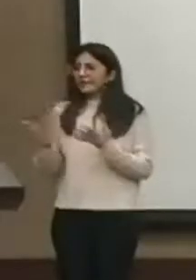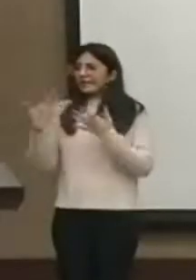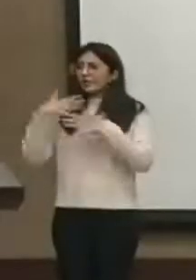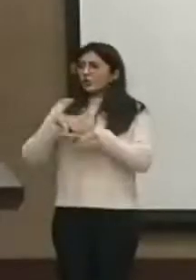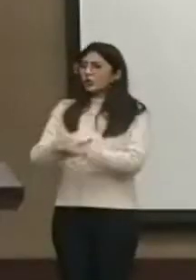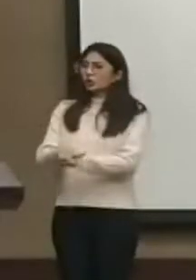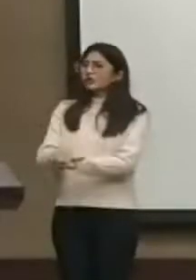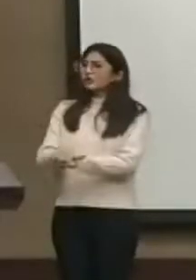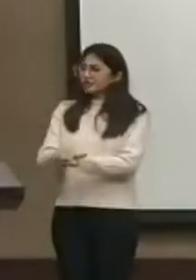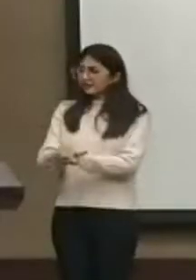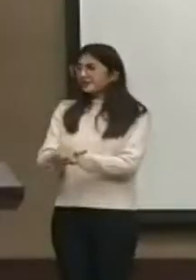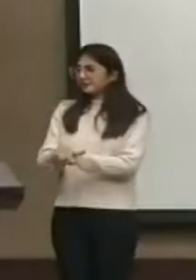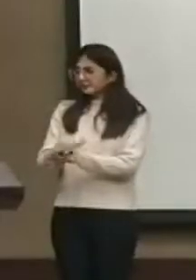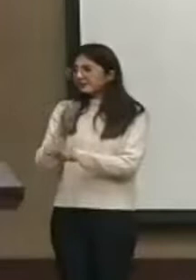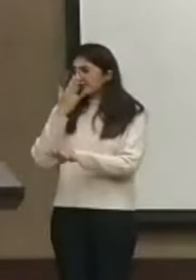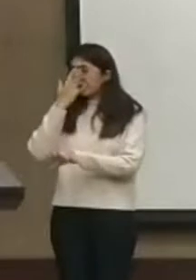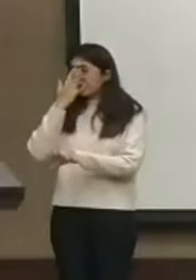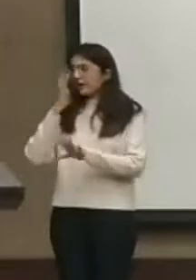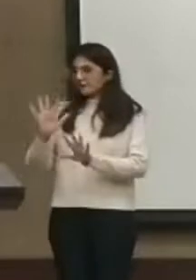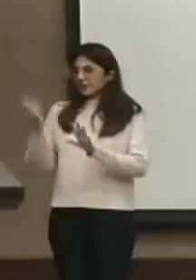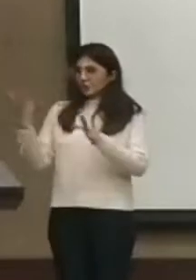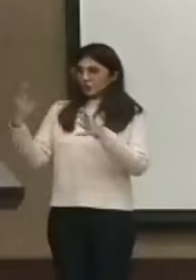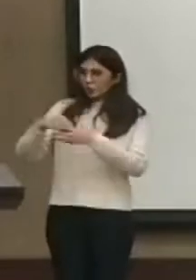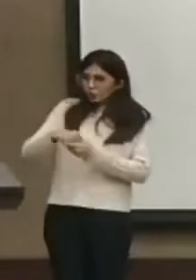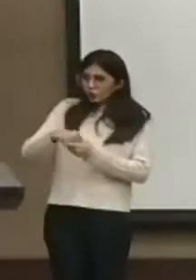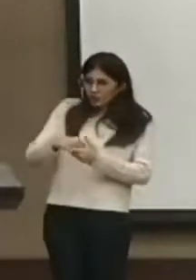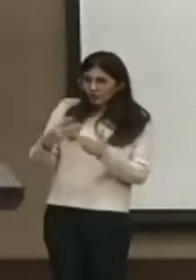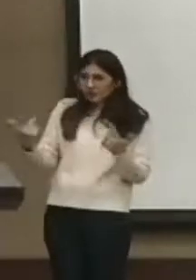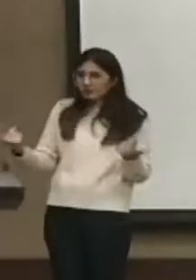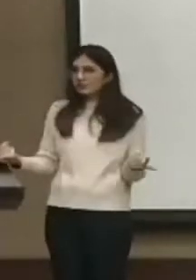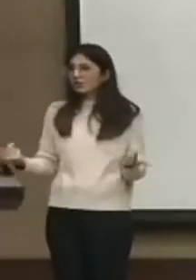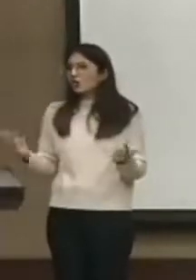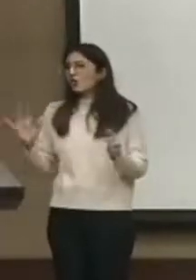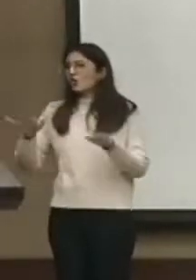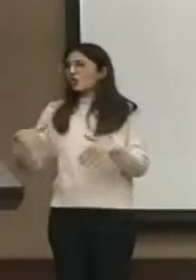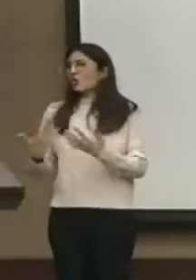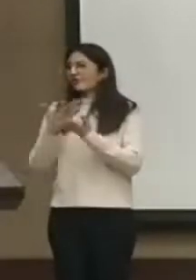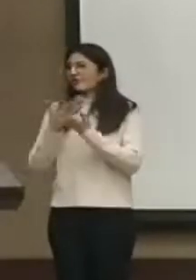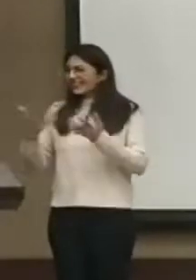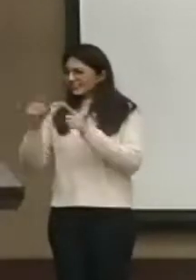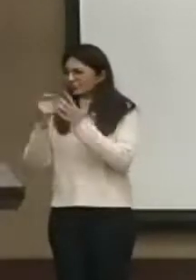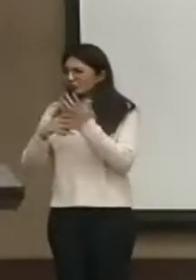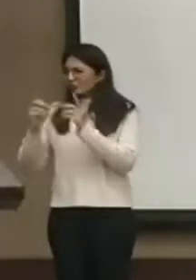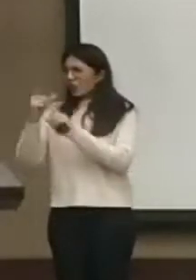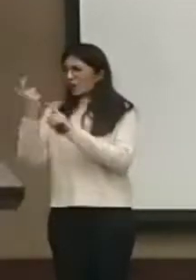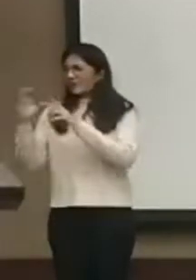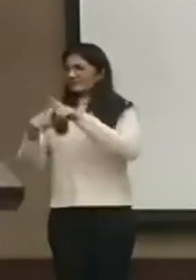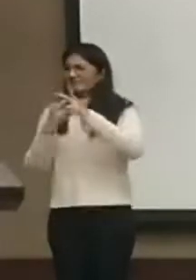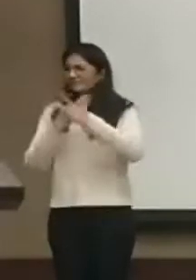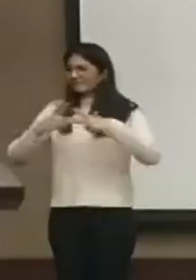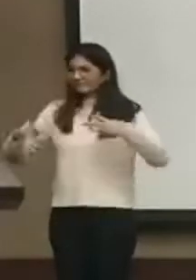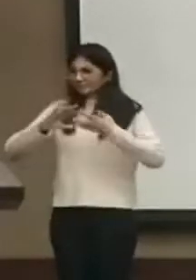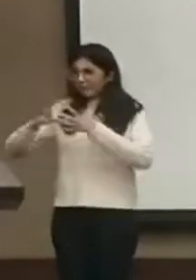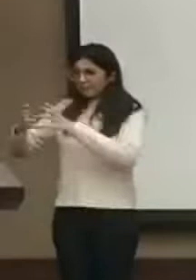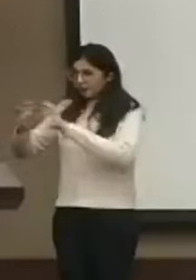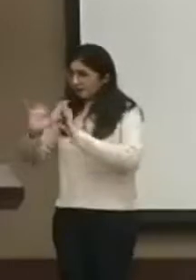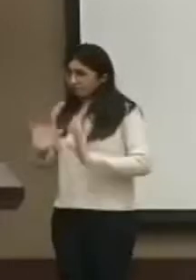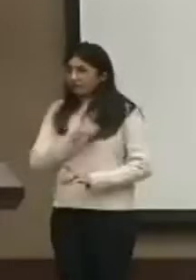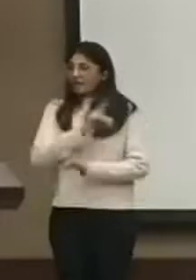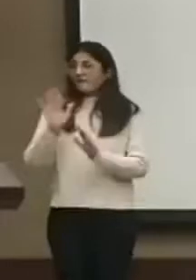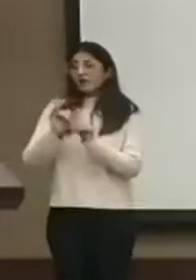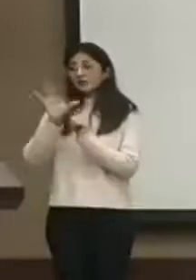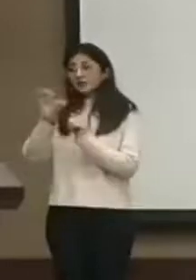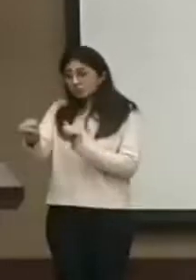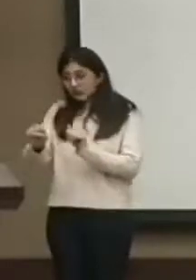inclusive in inclusion. It's also the products, many of the products that you come out with are also